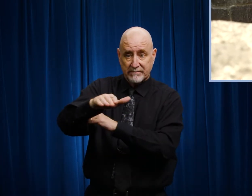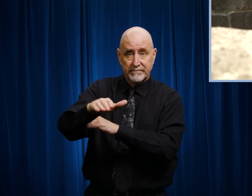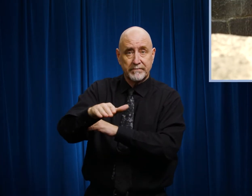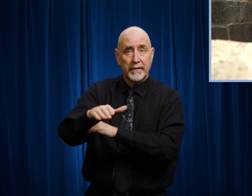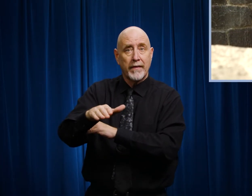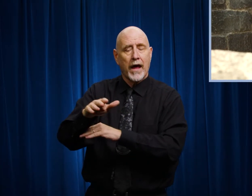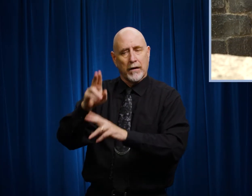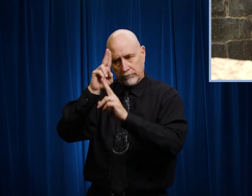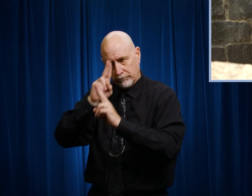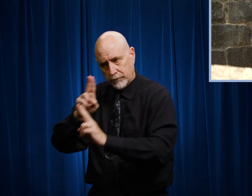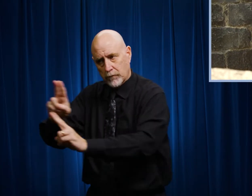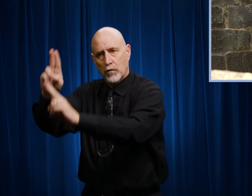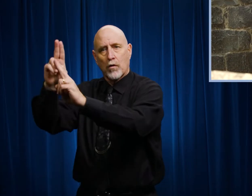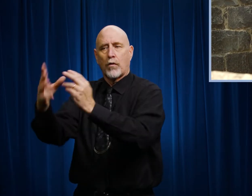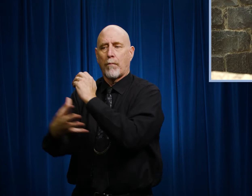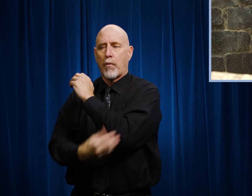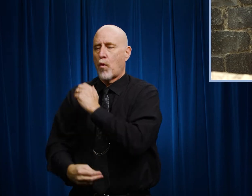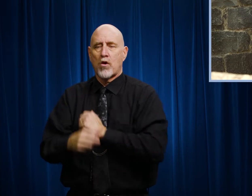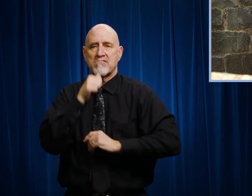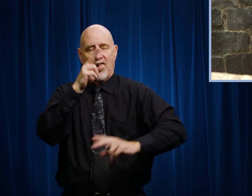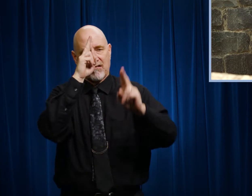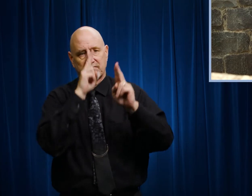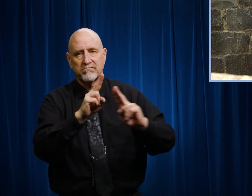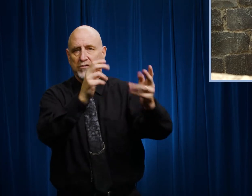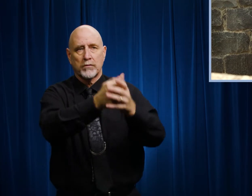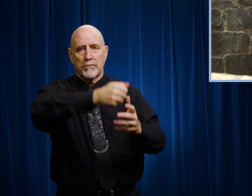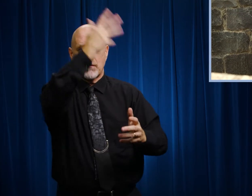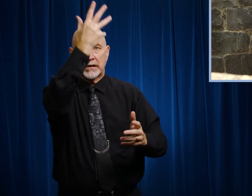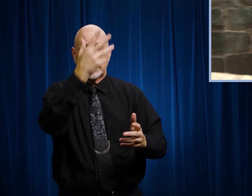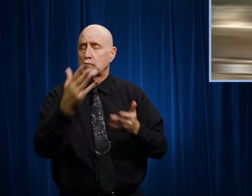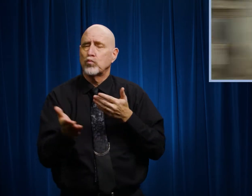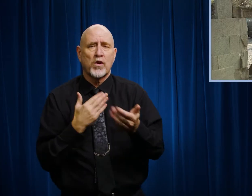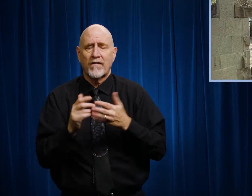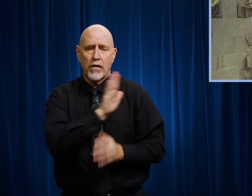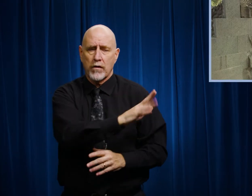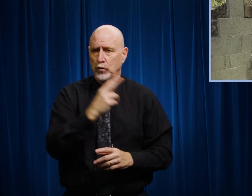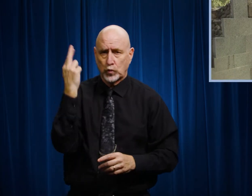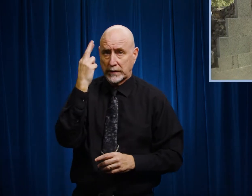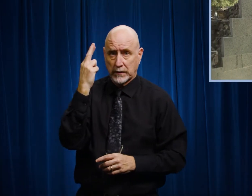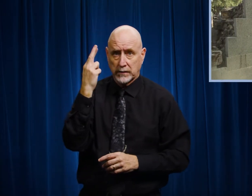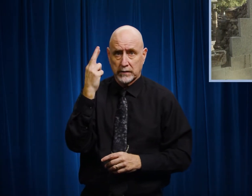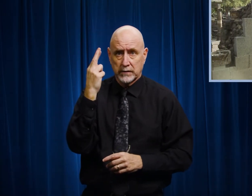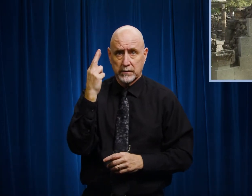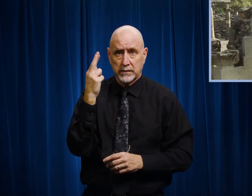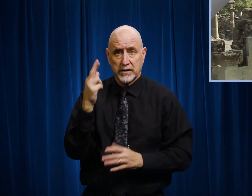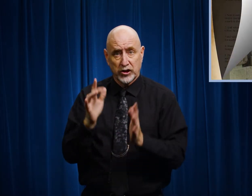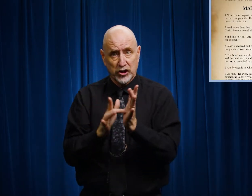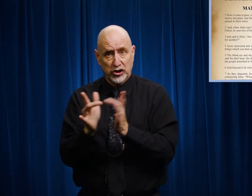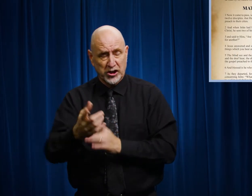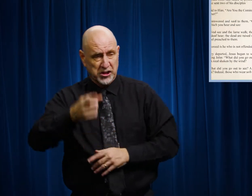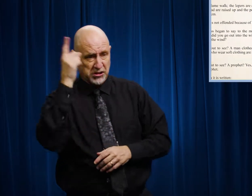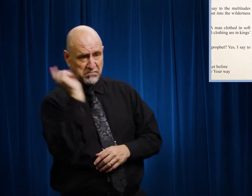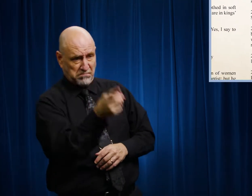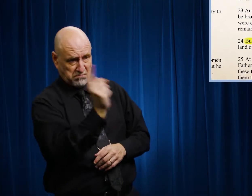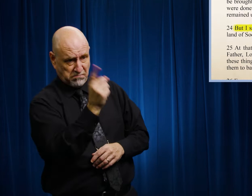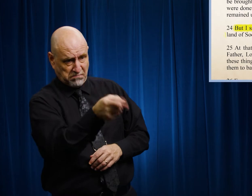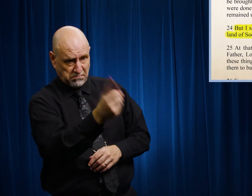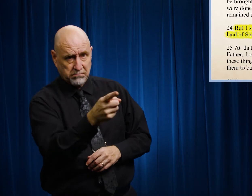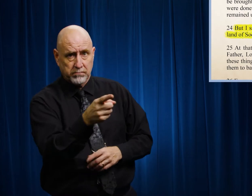that elevated the poor instead of the prominent. Whatever the reasons, their condemnation by